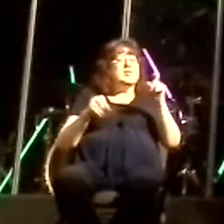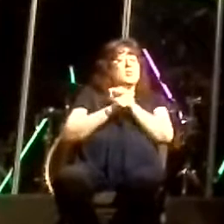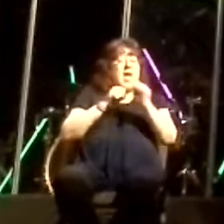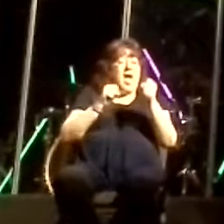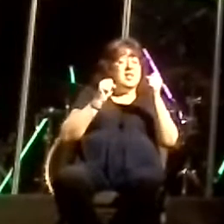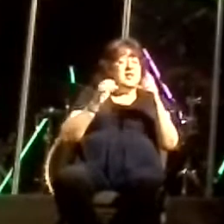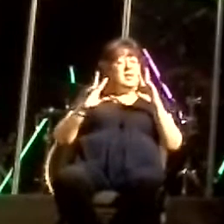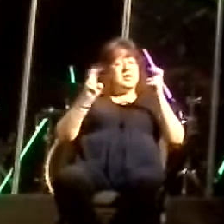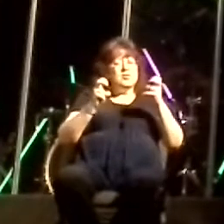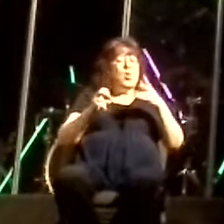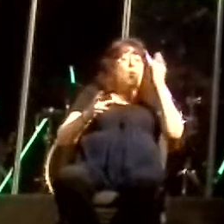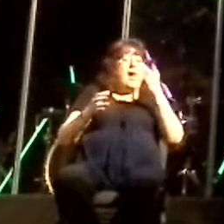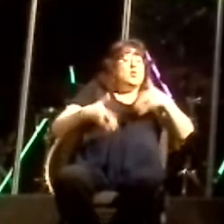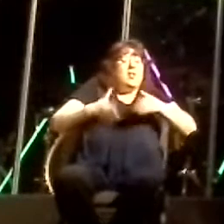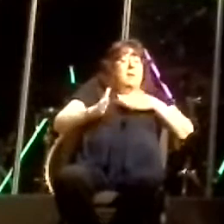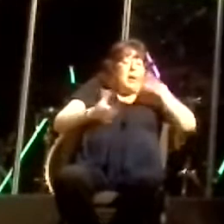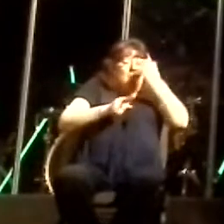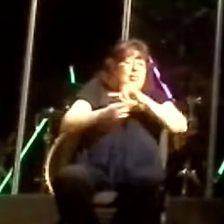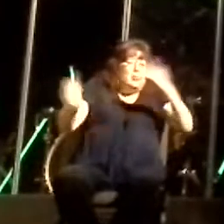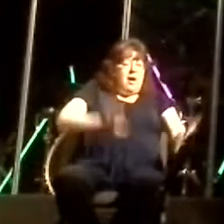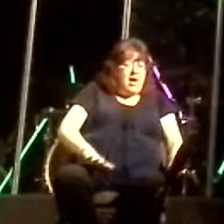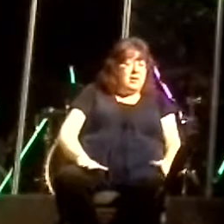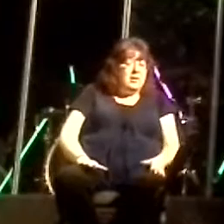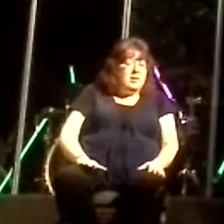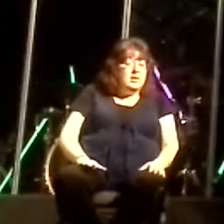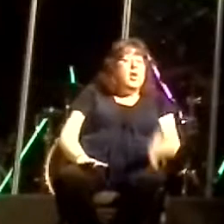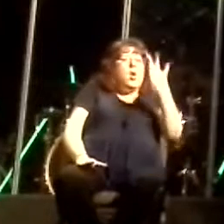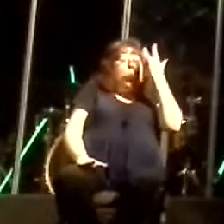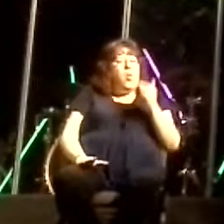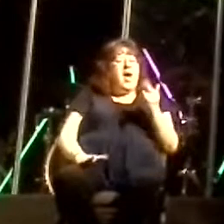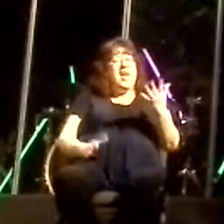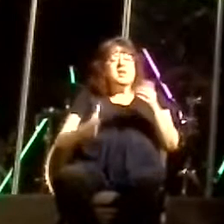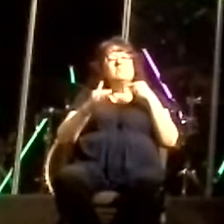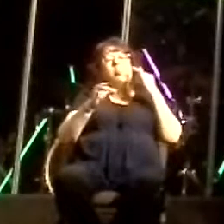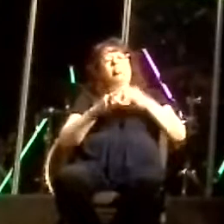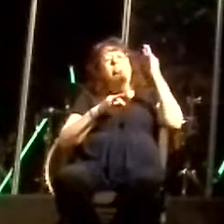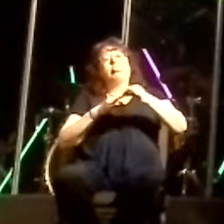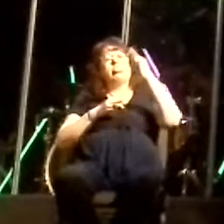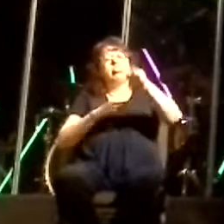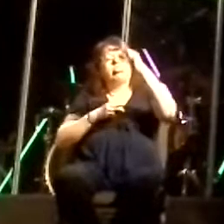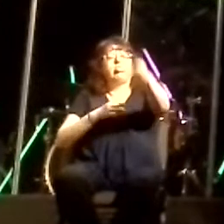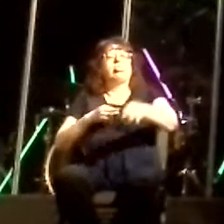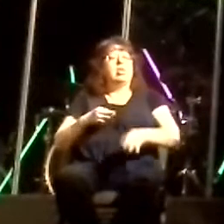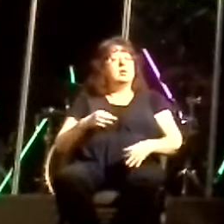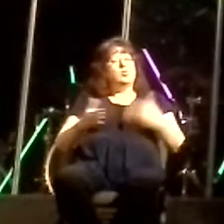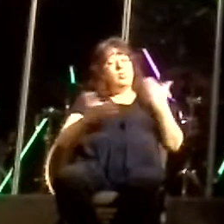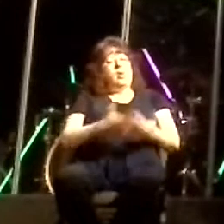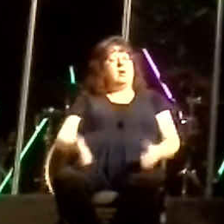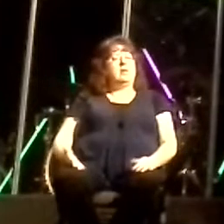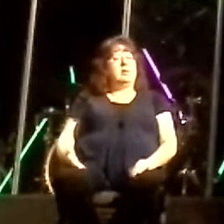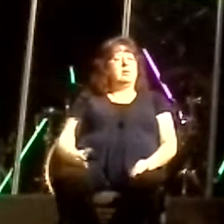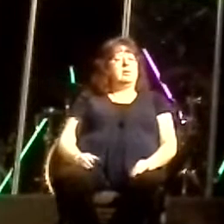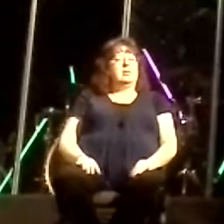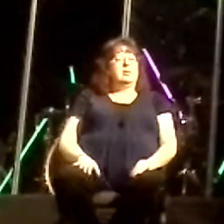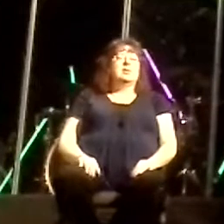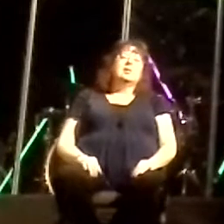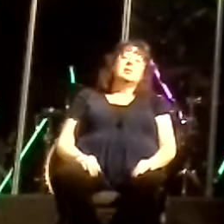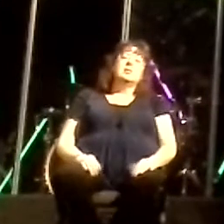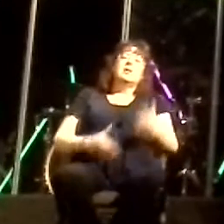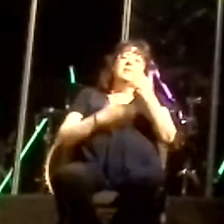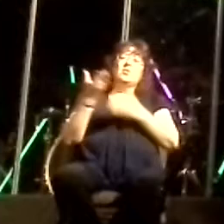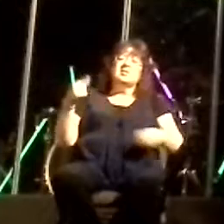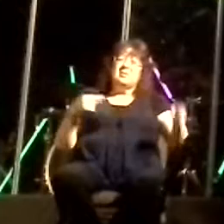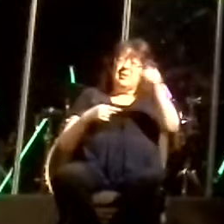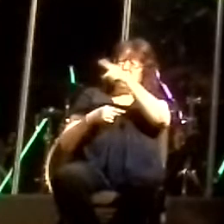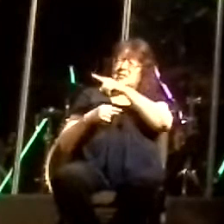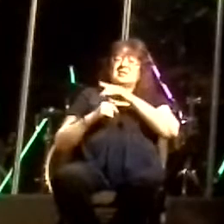for me. Why did you let my brother die? Why did you take so long to get here?" And maybe for some of